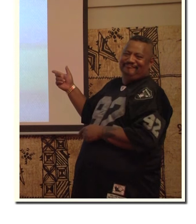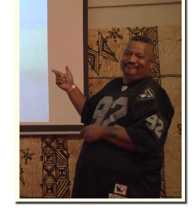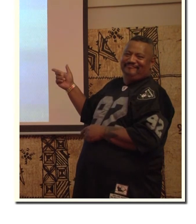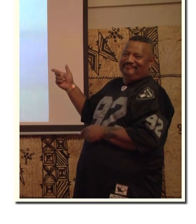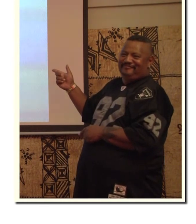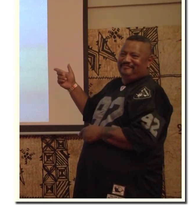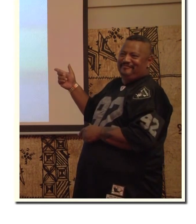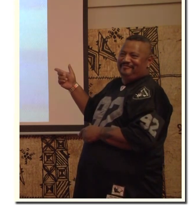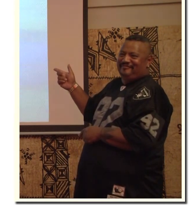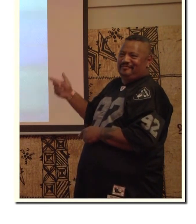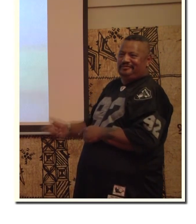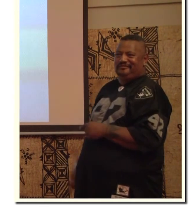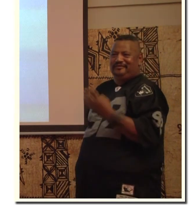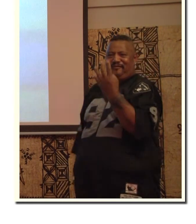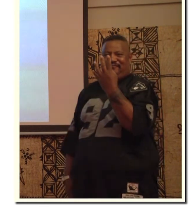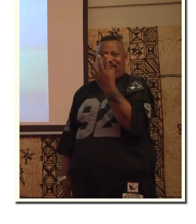Oh, who's this?